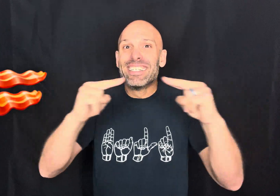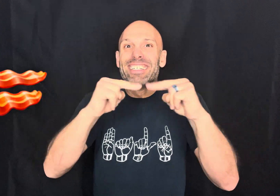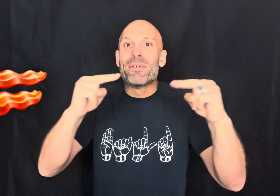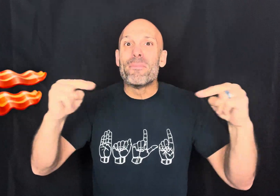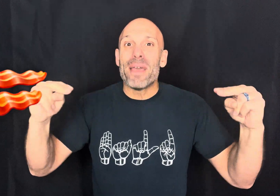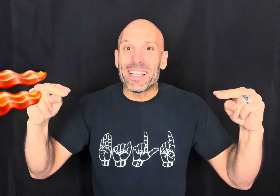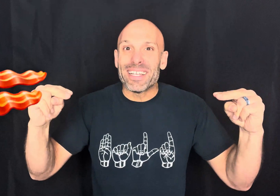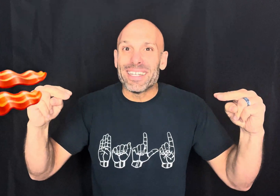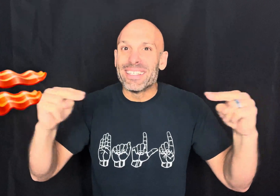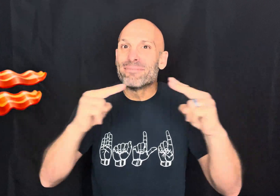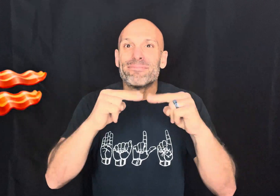Bacon,